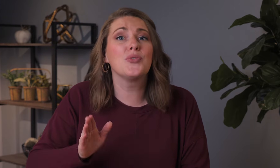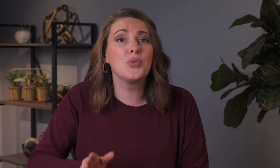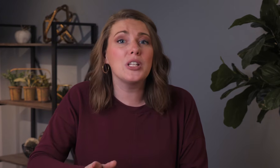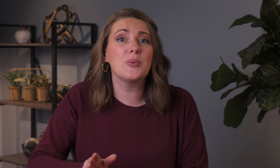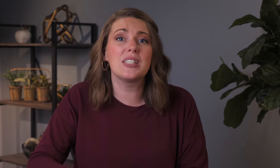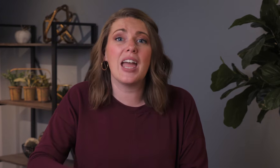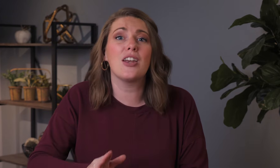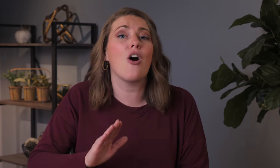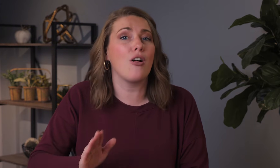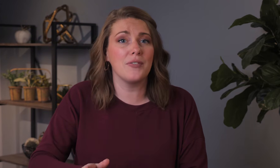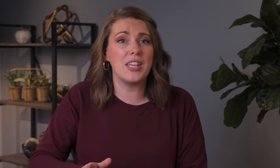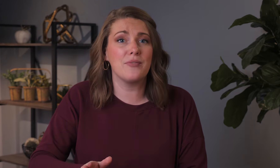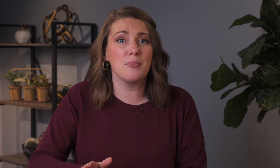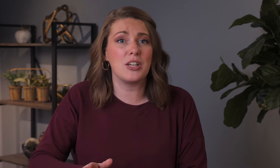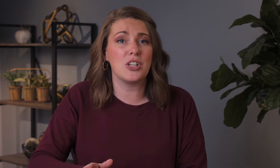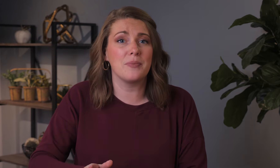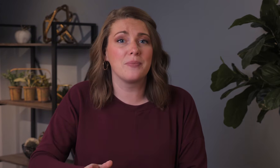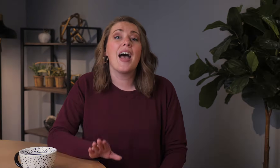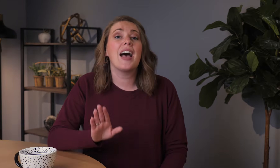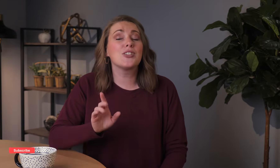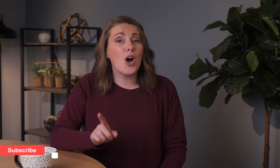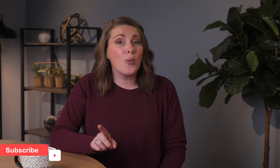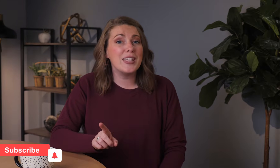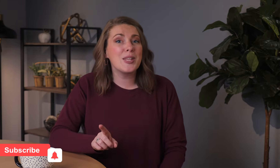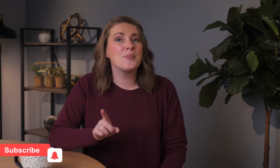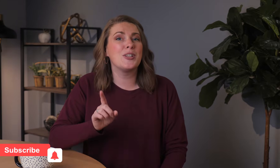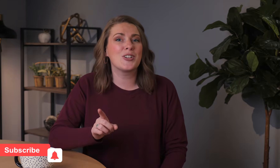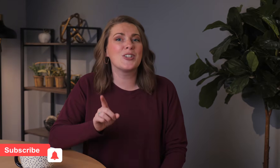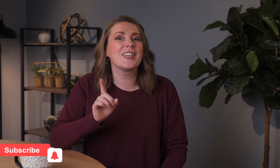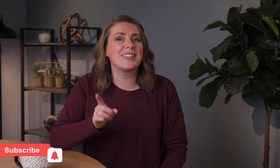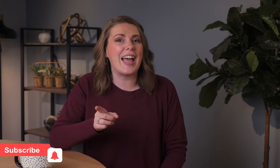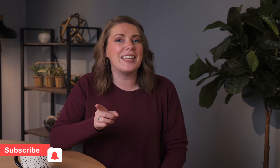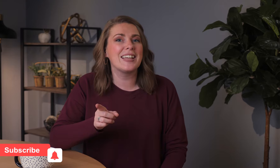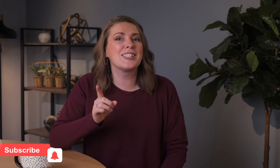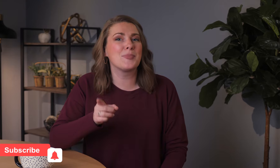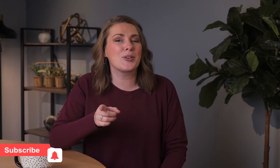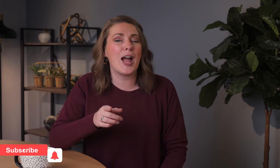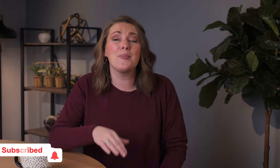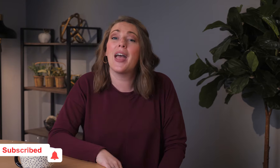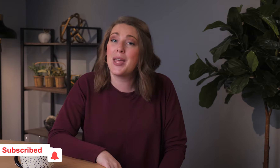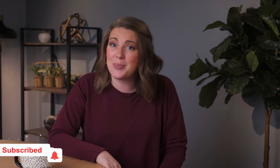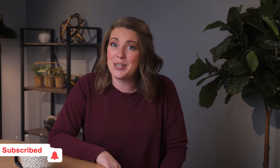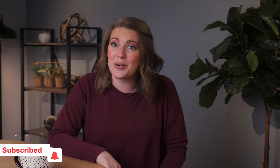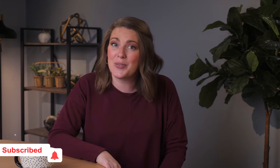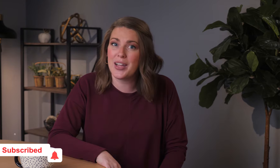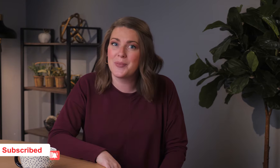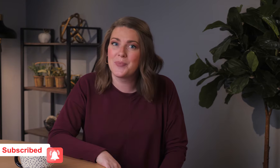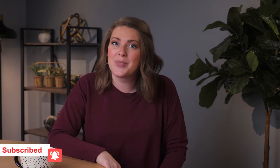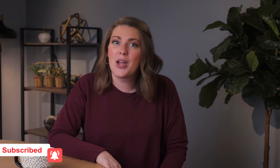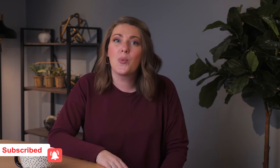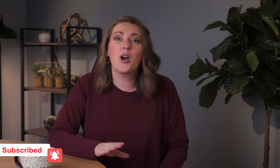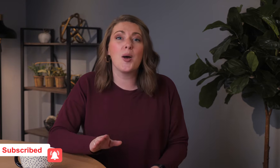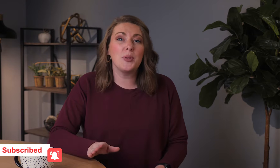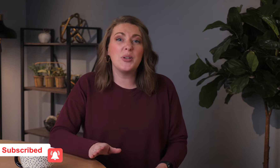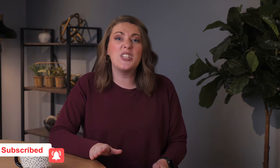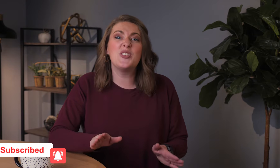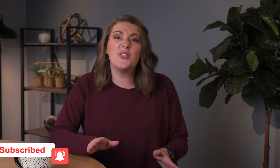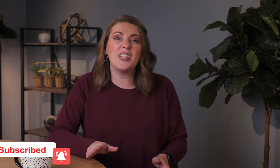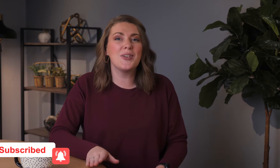fully retain all of the information. As always, be sure to like, subscribe, and be notified. We're uploading new videos